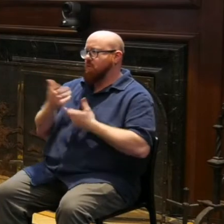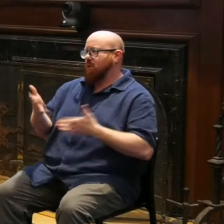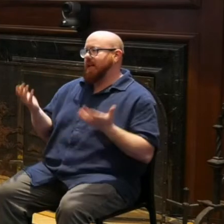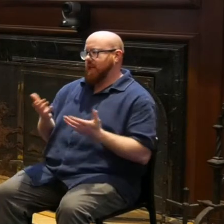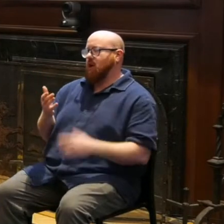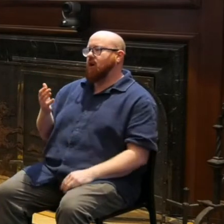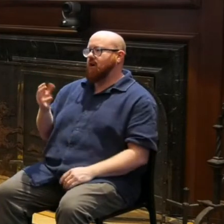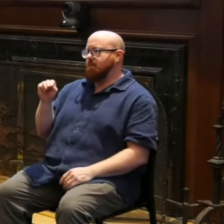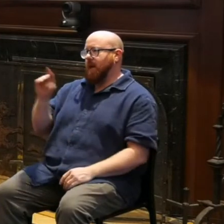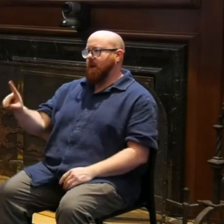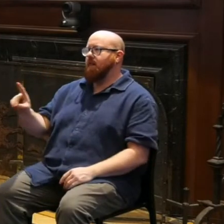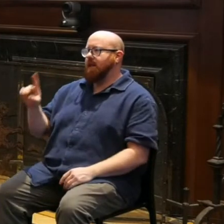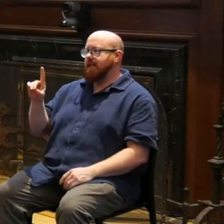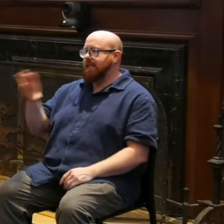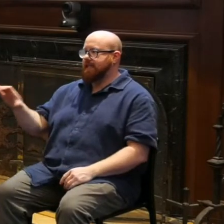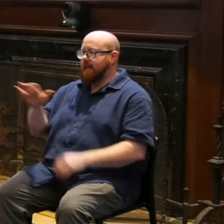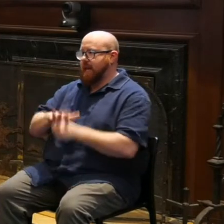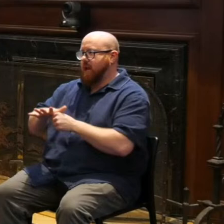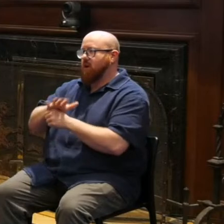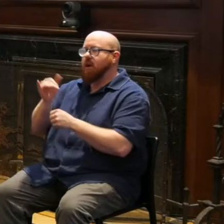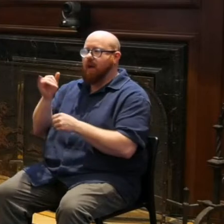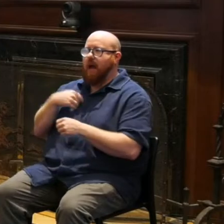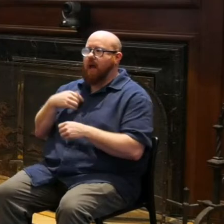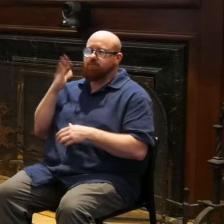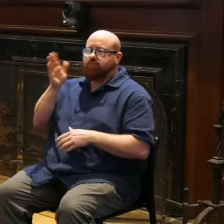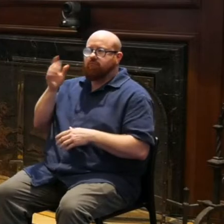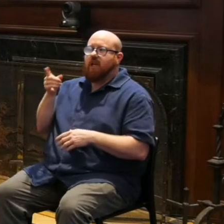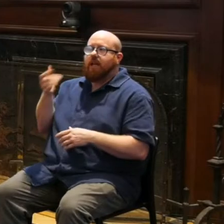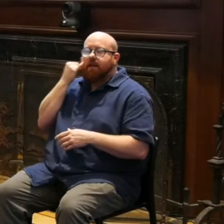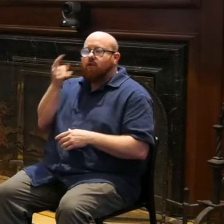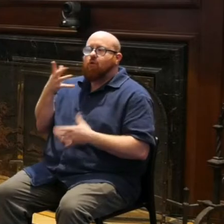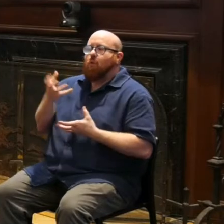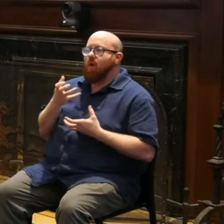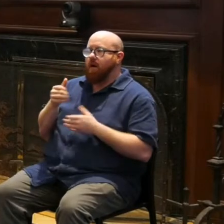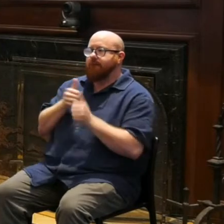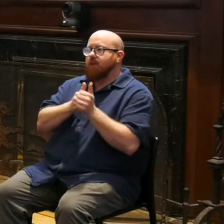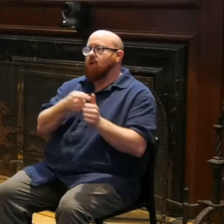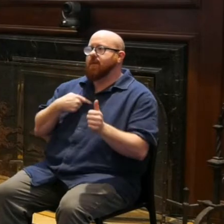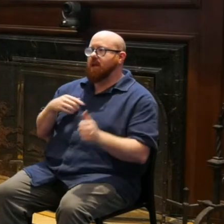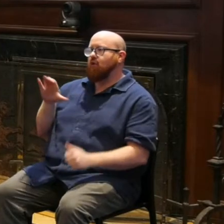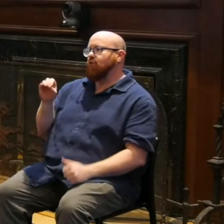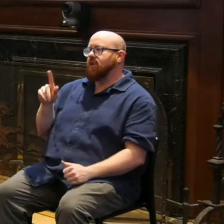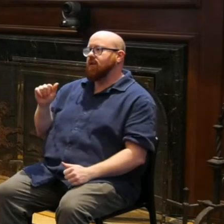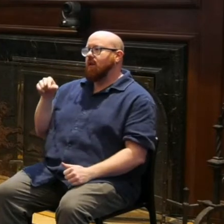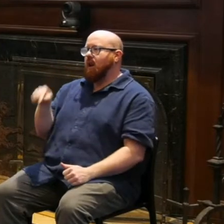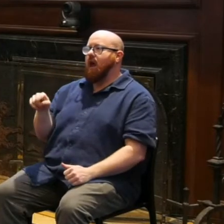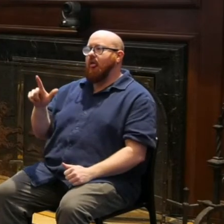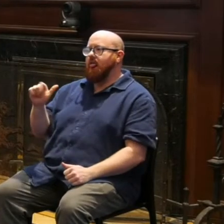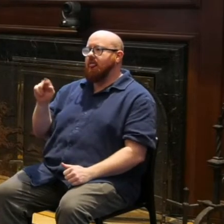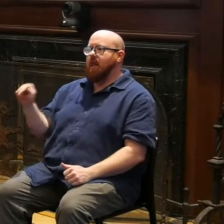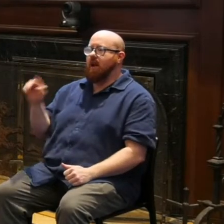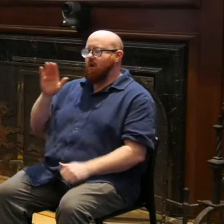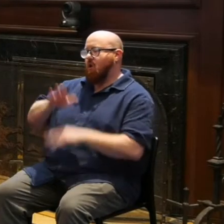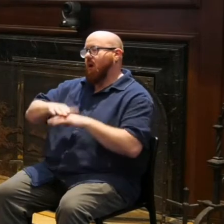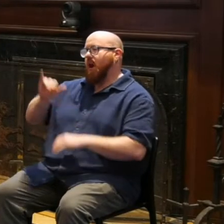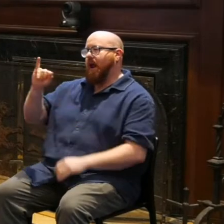do performance pieces. If you would like to follow me, you can follow me at crystal.lin1026 on IG. Thank you so much.